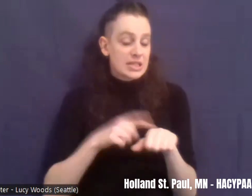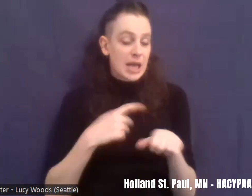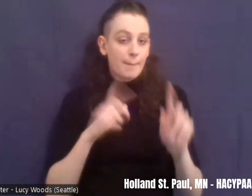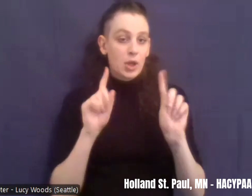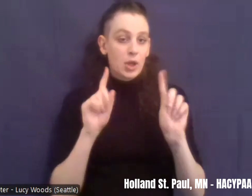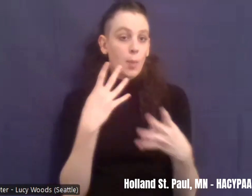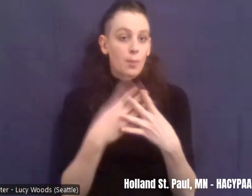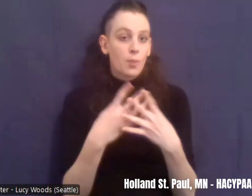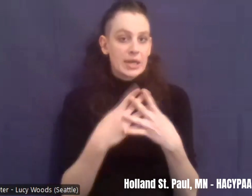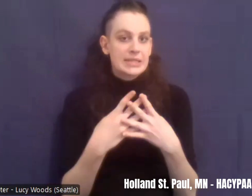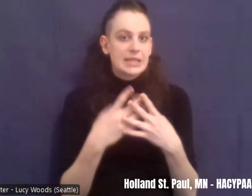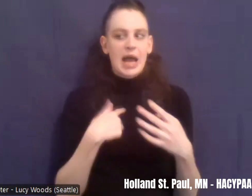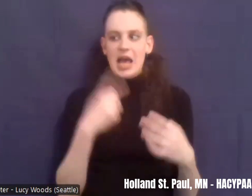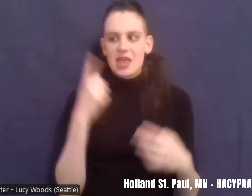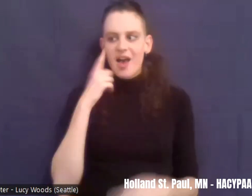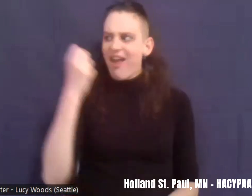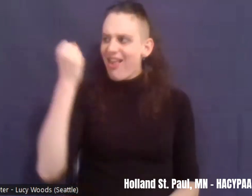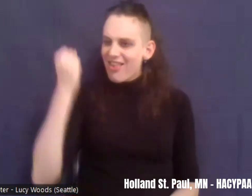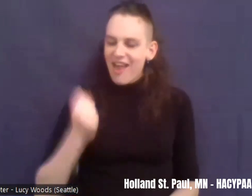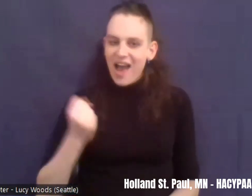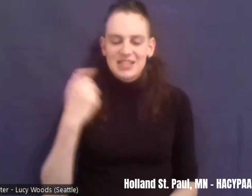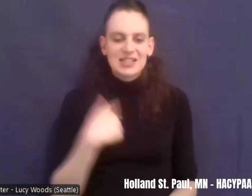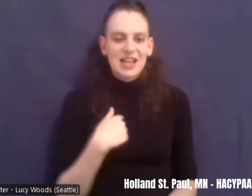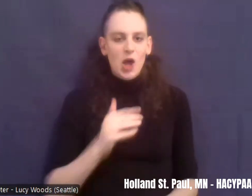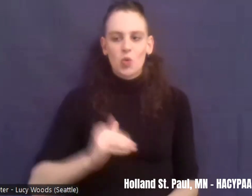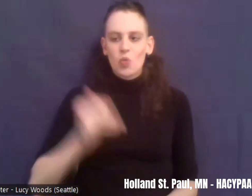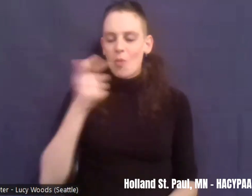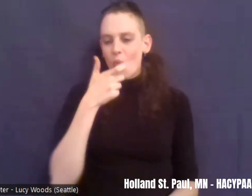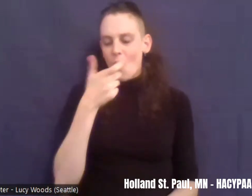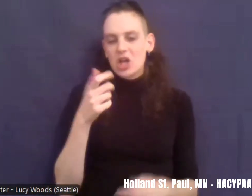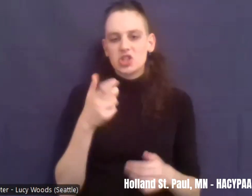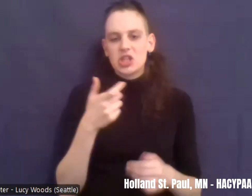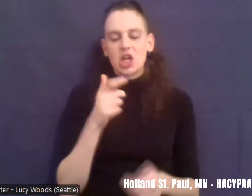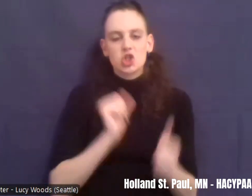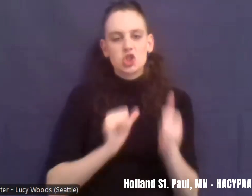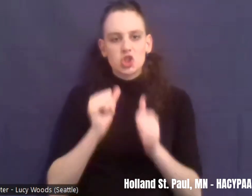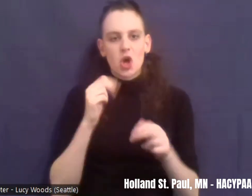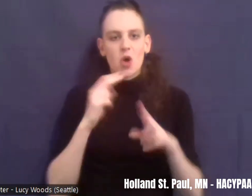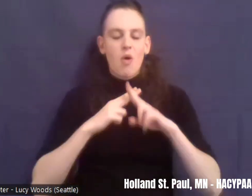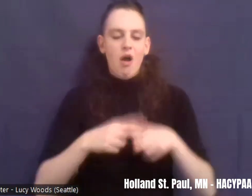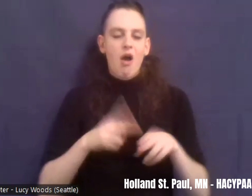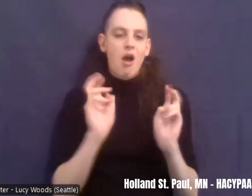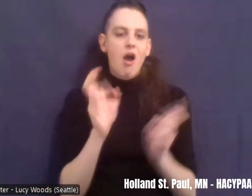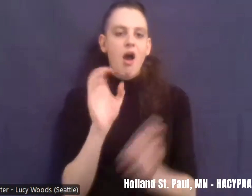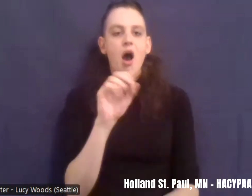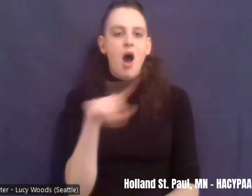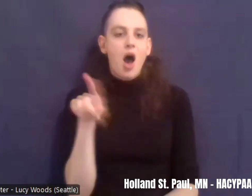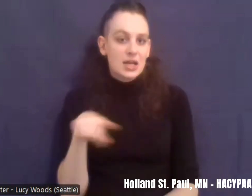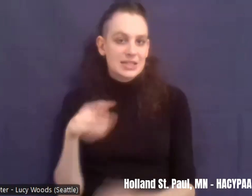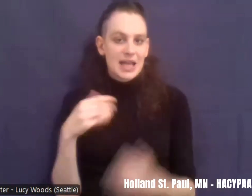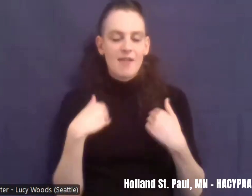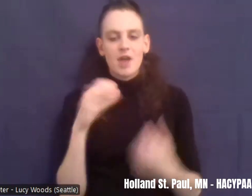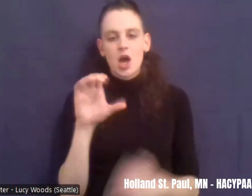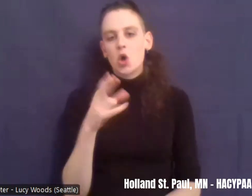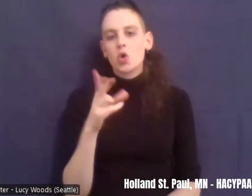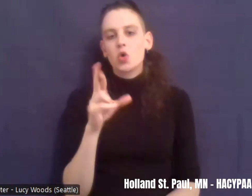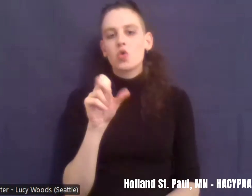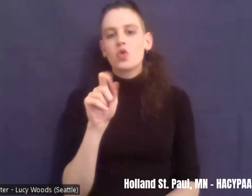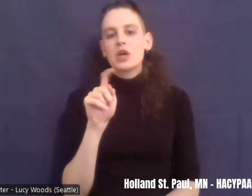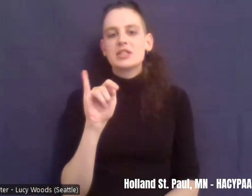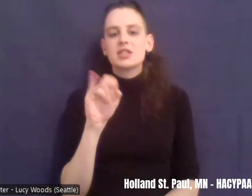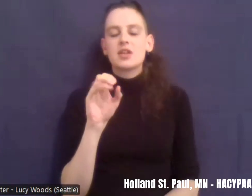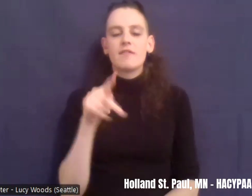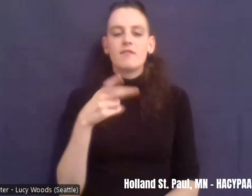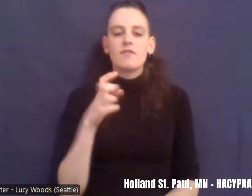show called Oz. And anyone who's ever seen it knows it has like Christopher Maloney, who's hot, and like they do a bunch of